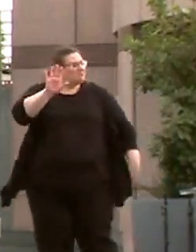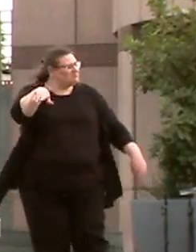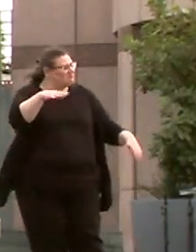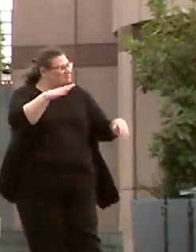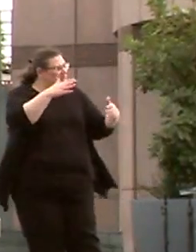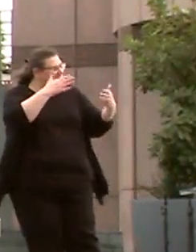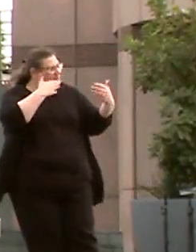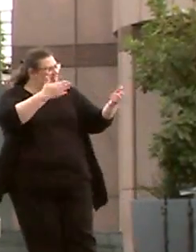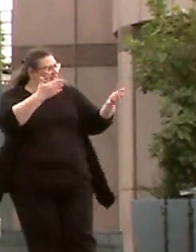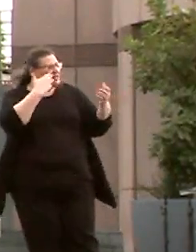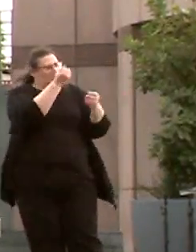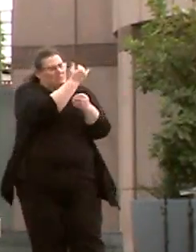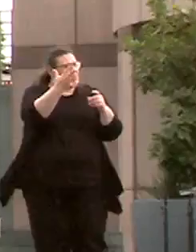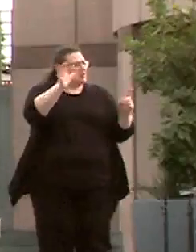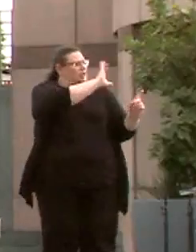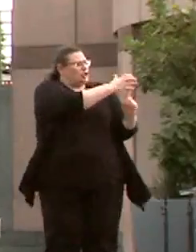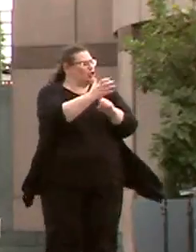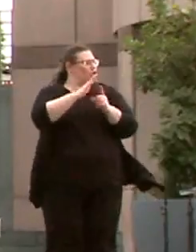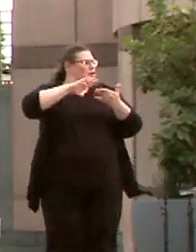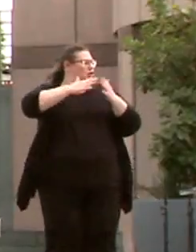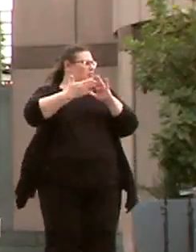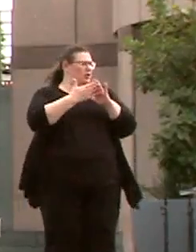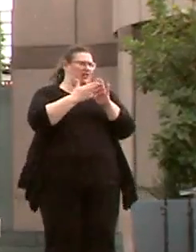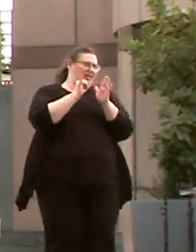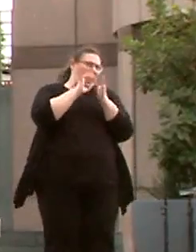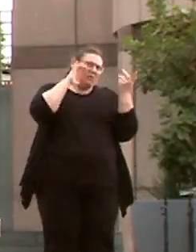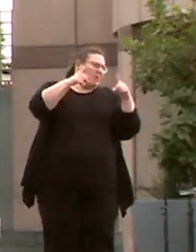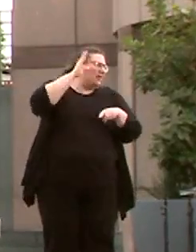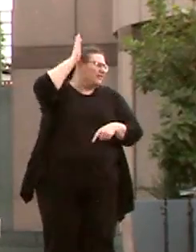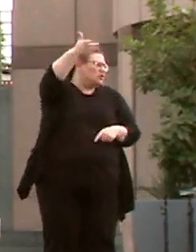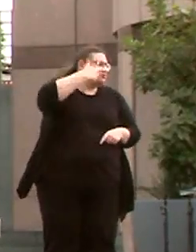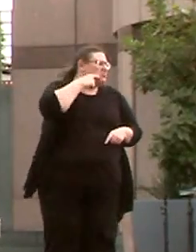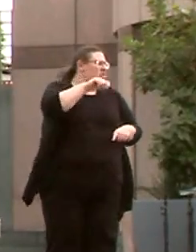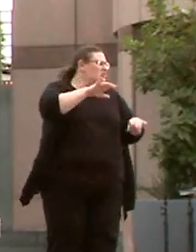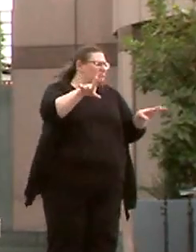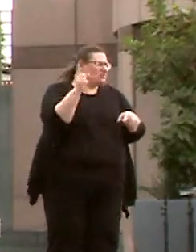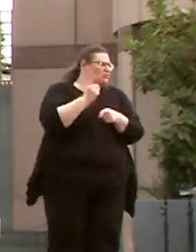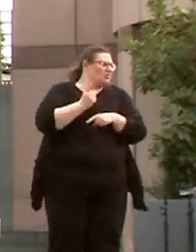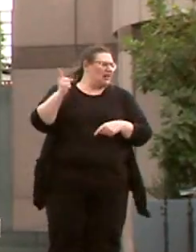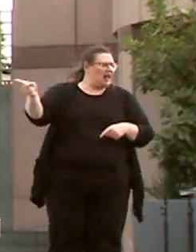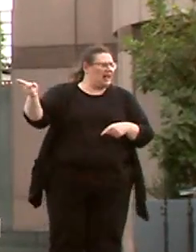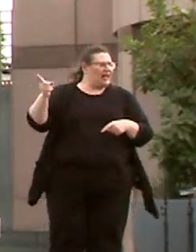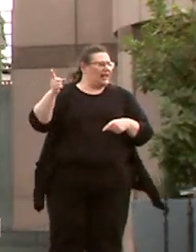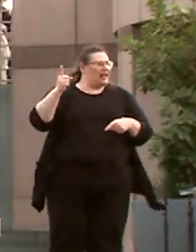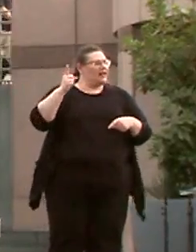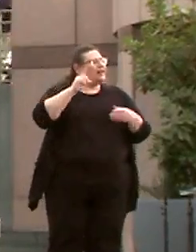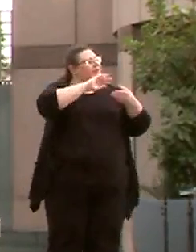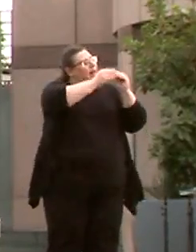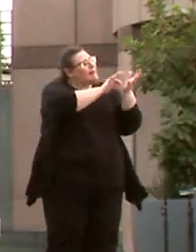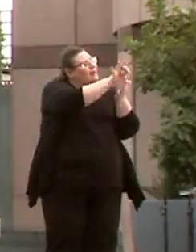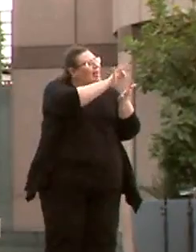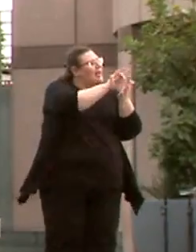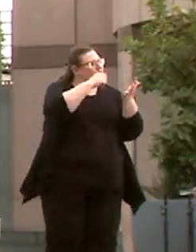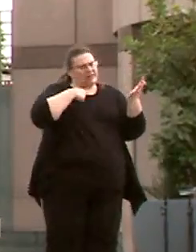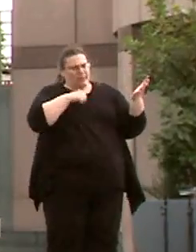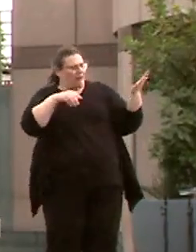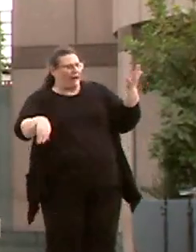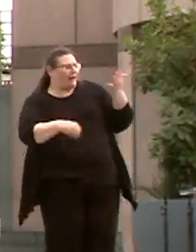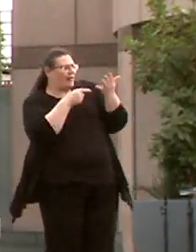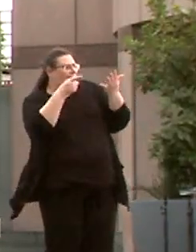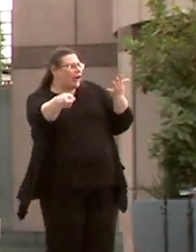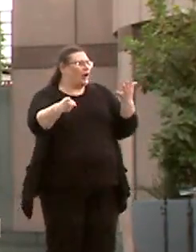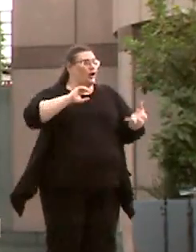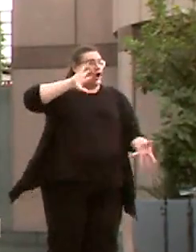And I mean, multicultural communities are a way of the future, and you're right. I mean, we're not added to the metrics. We're not added to